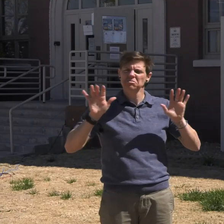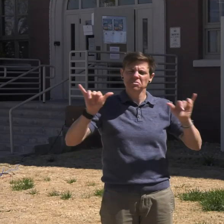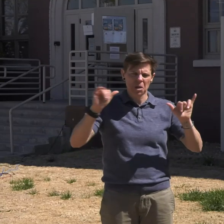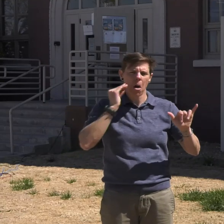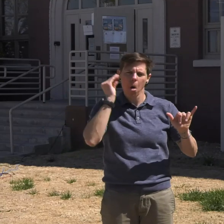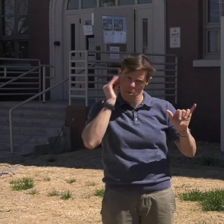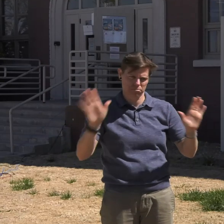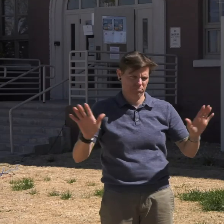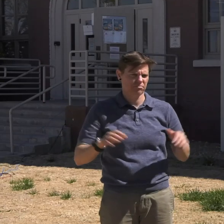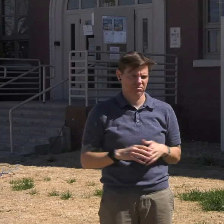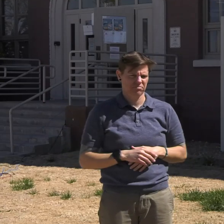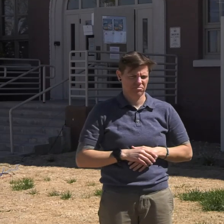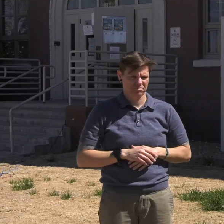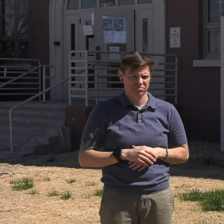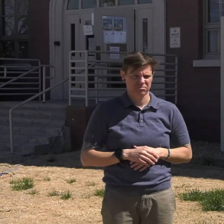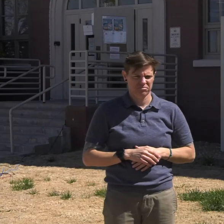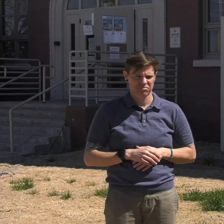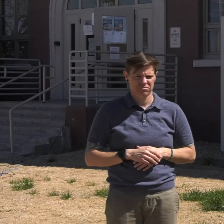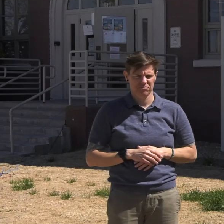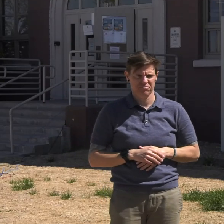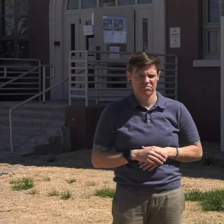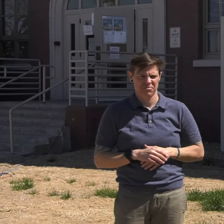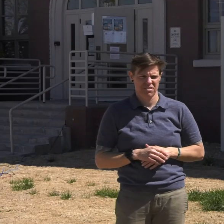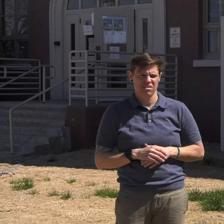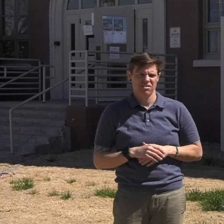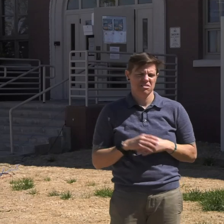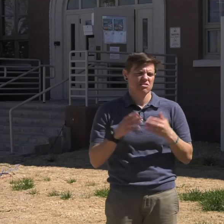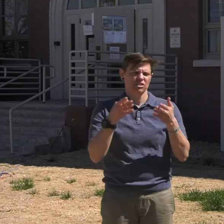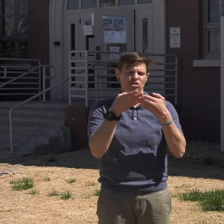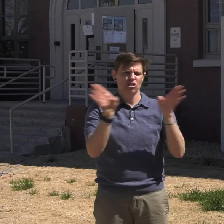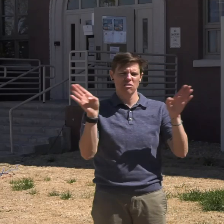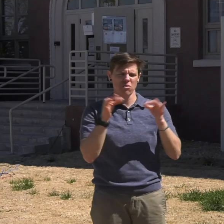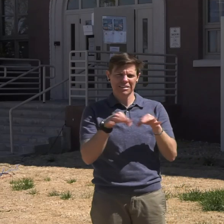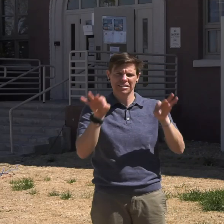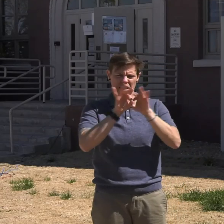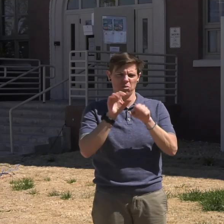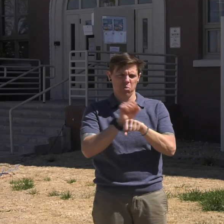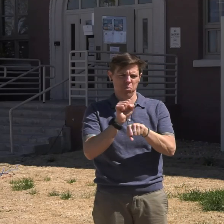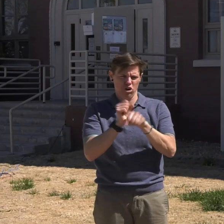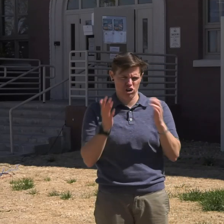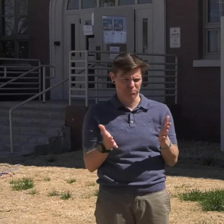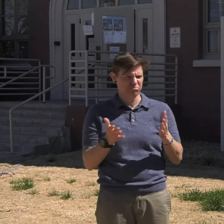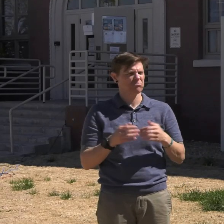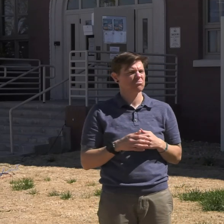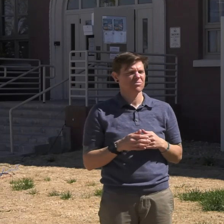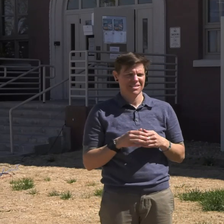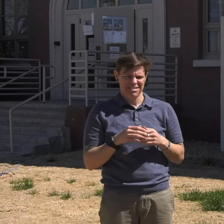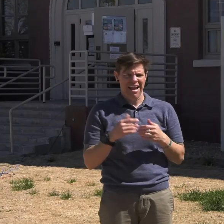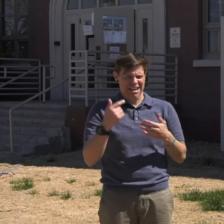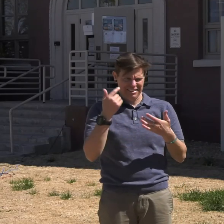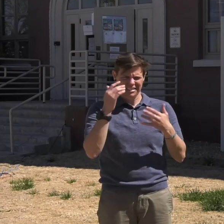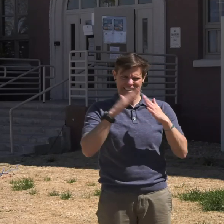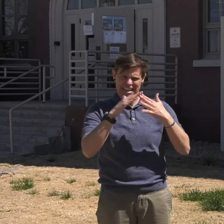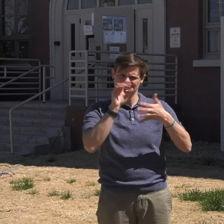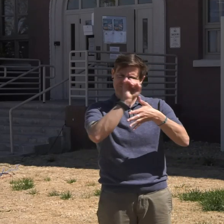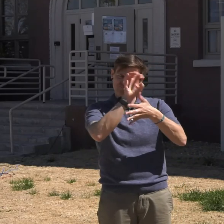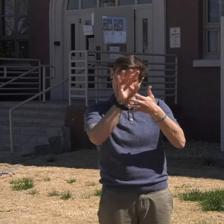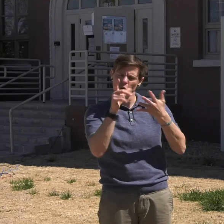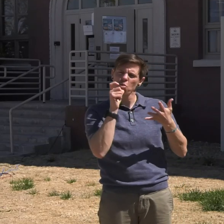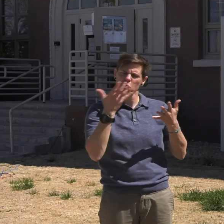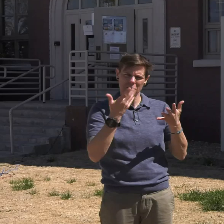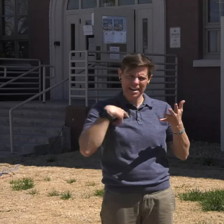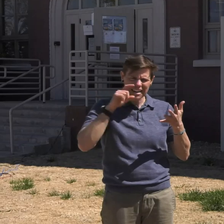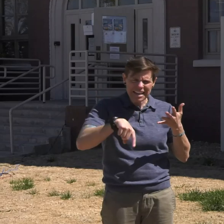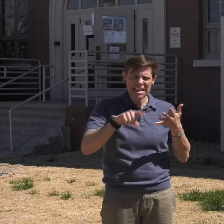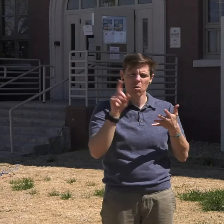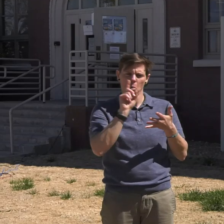be. In general, essential workers, the city has gone through and listed who needs to be at work, who's essential, and